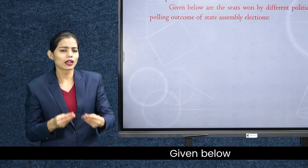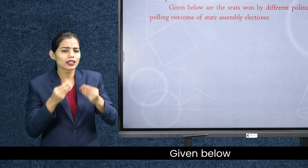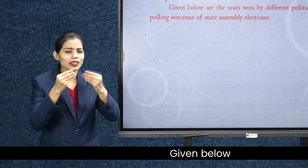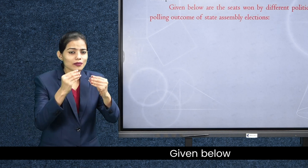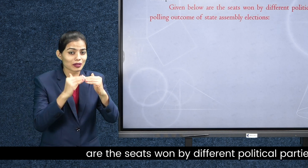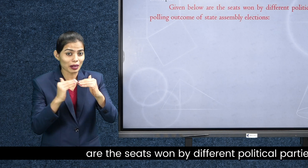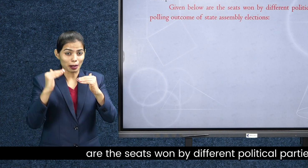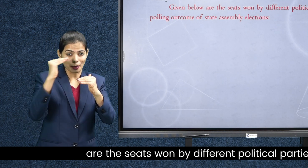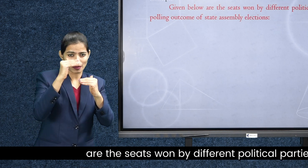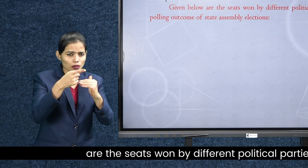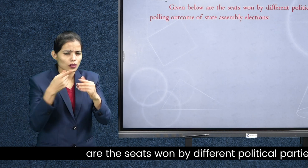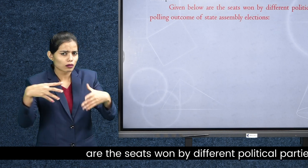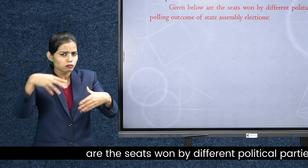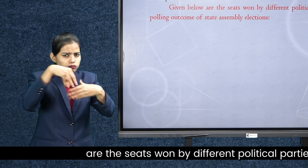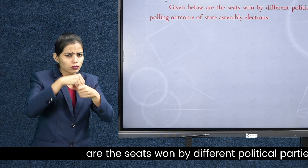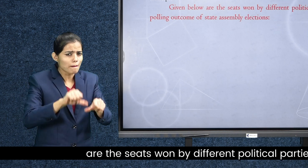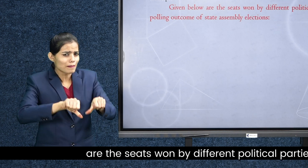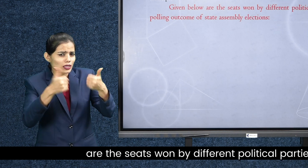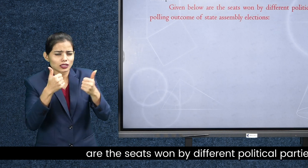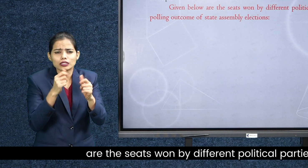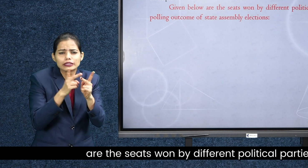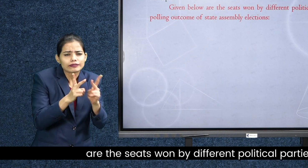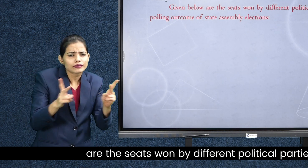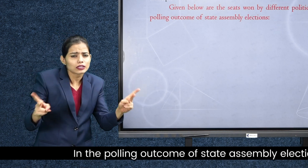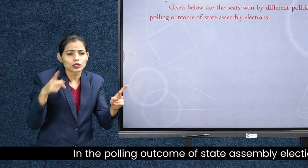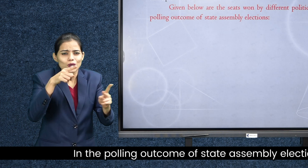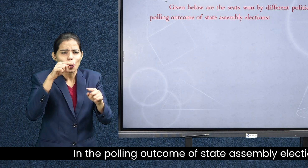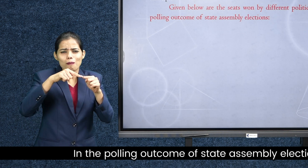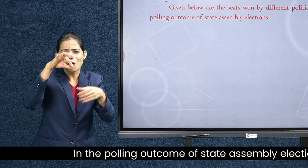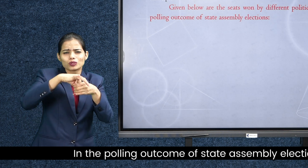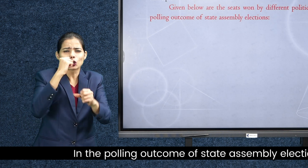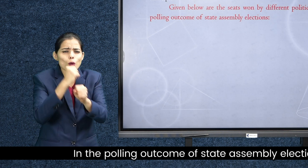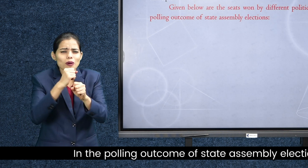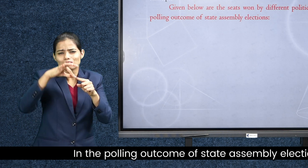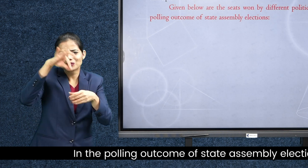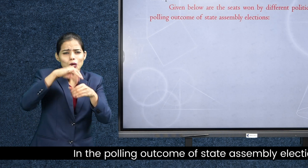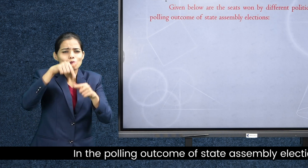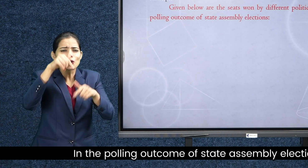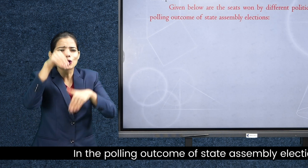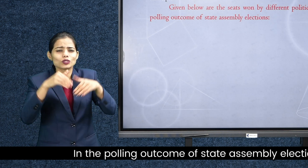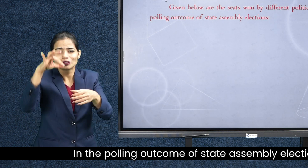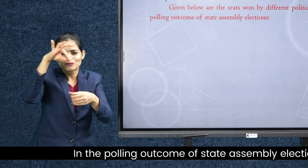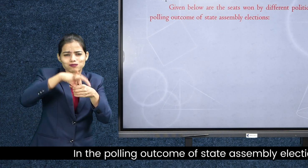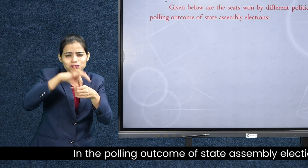Given below are the seats won by different political parties in the polling outcome of state assembly